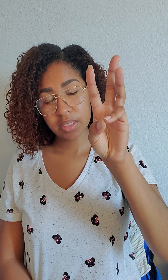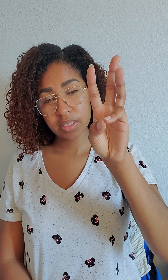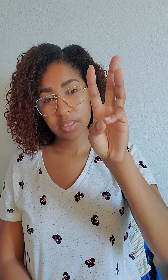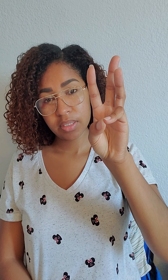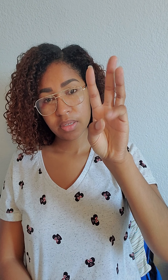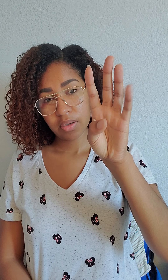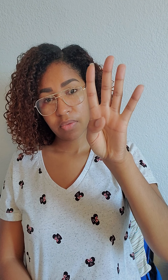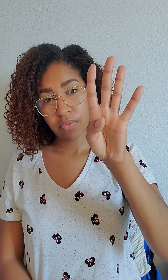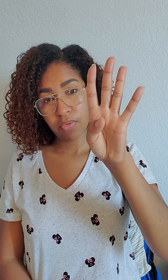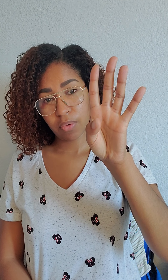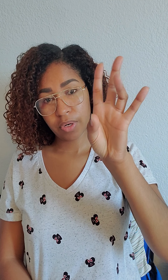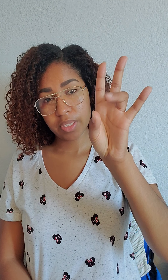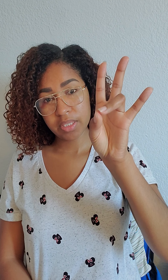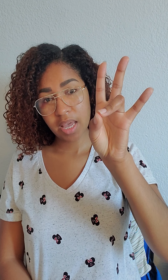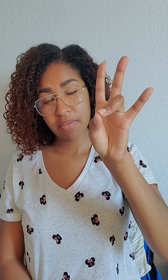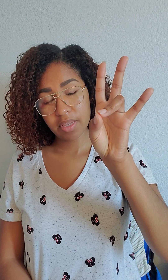46, 47,